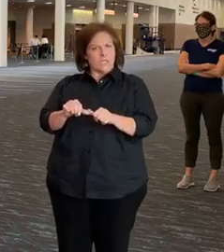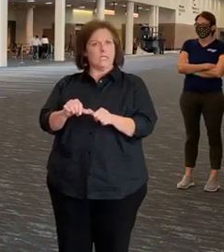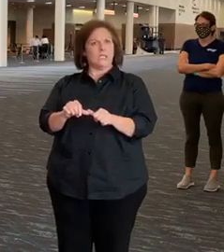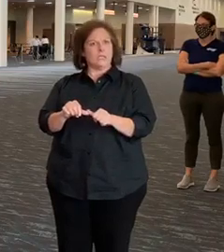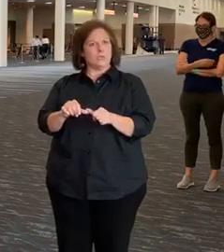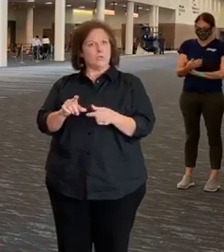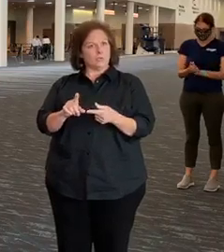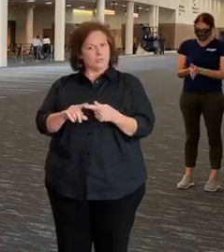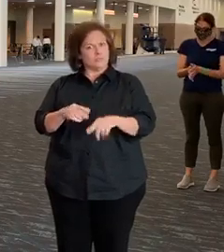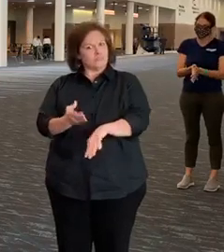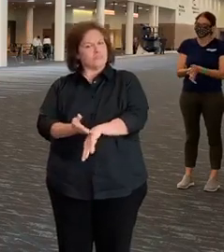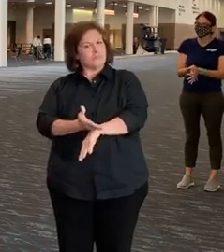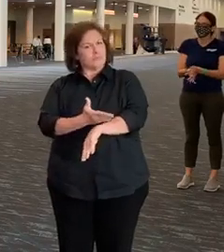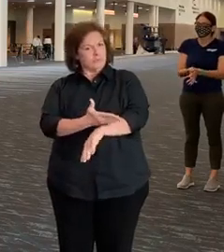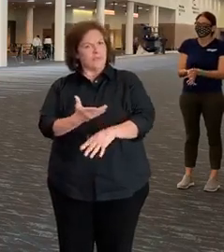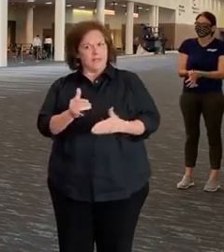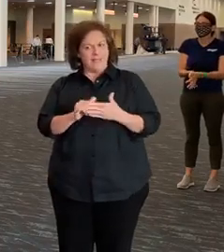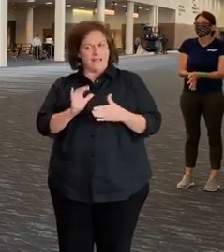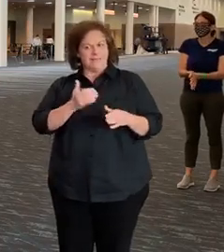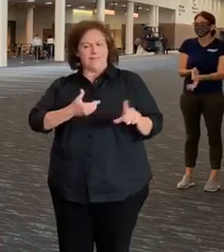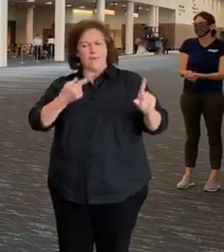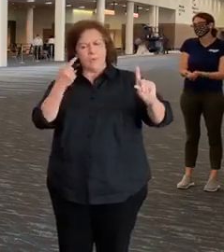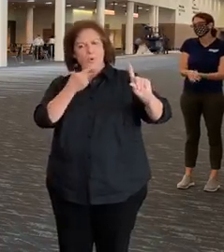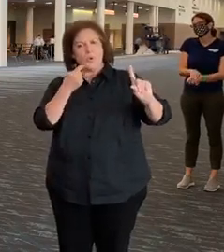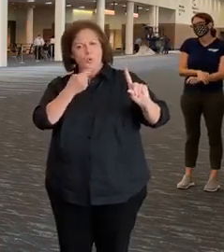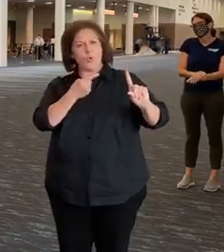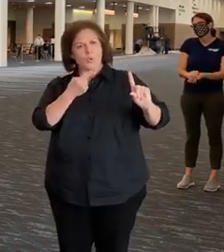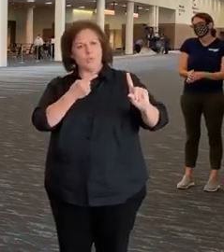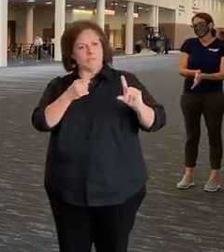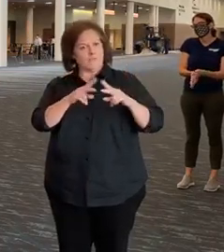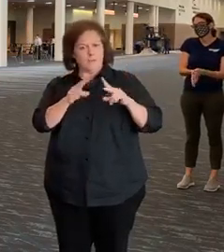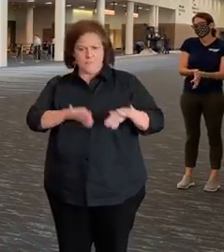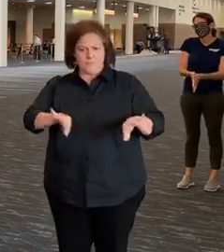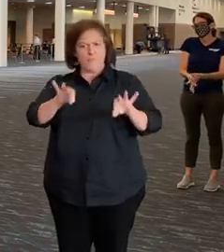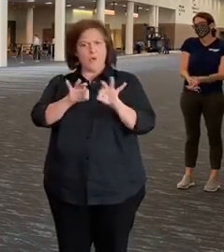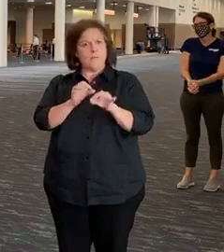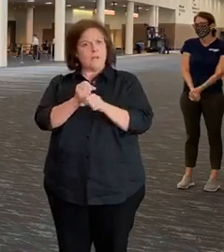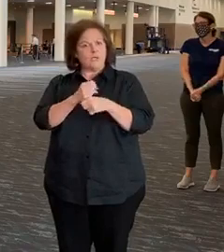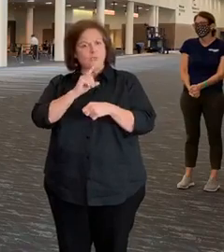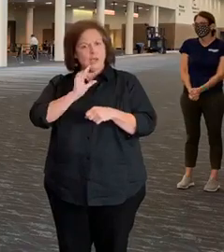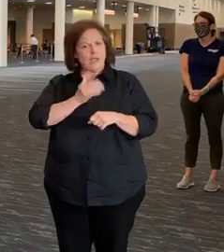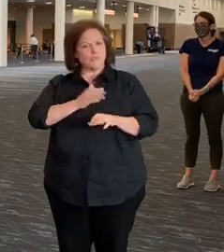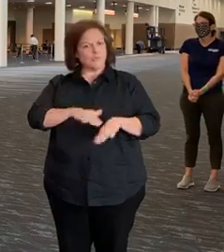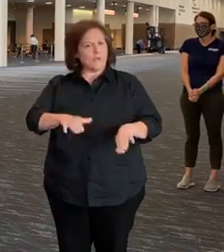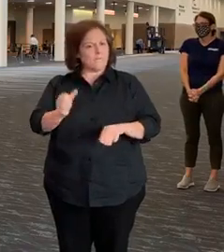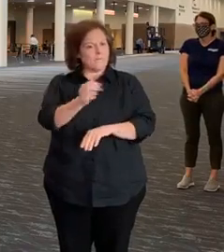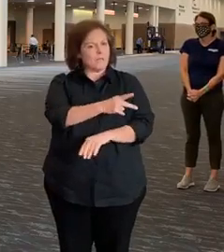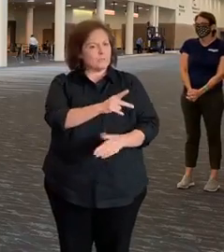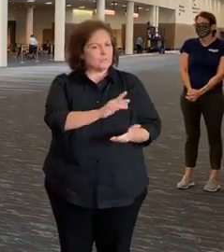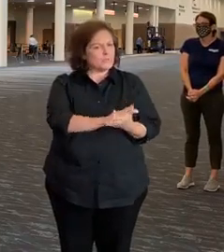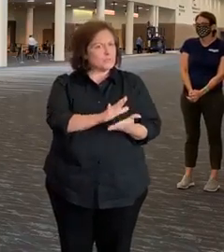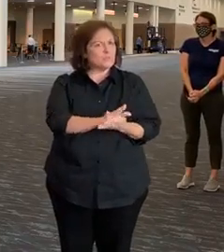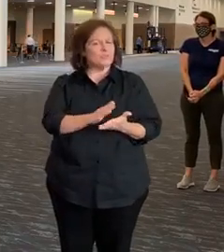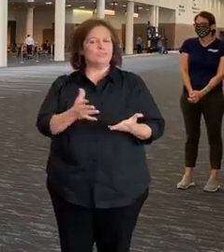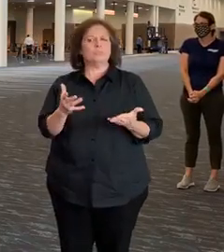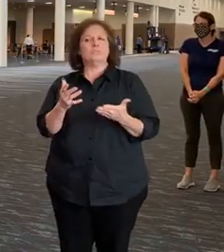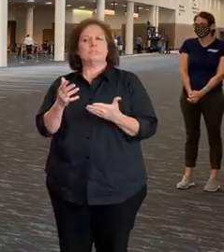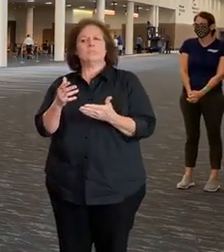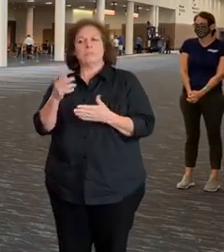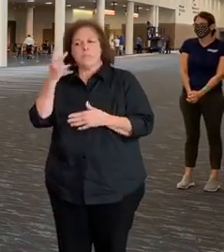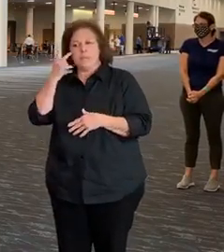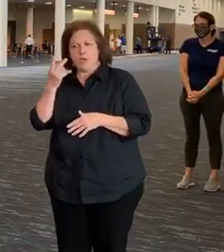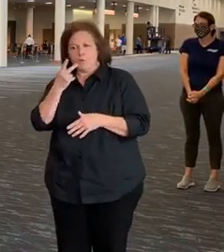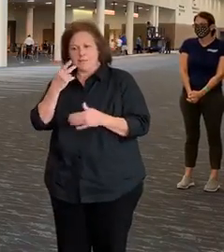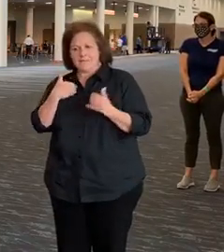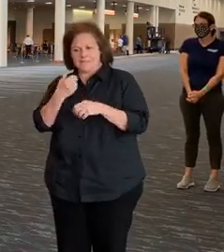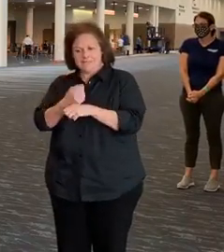right track, right? That's our goal, our priority, getting our kids back into the classroom, ensuring that,